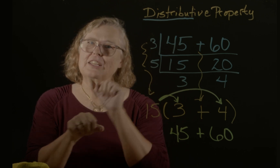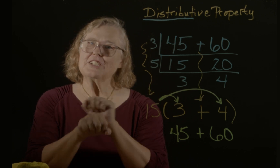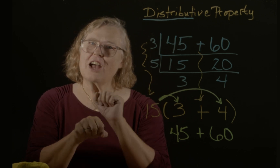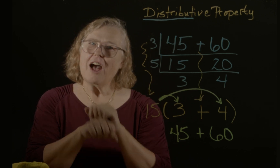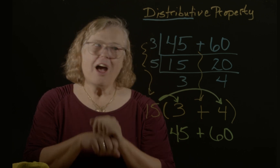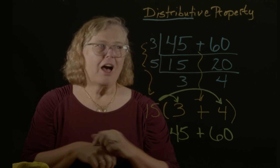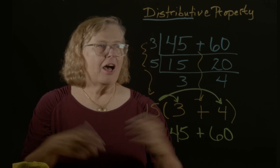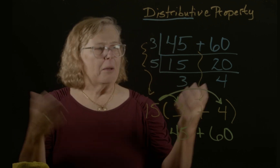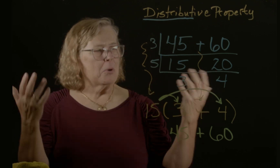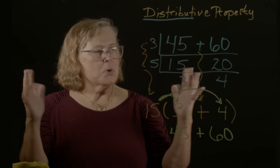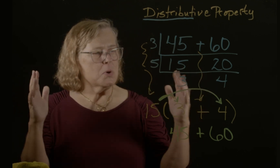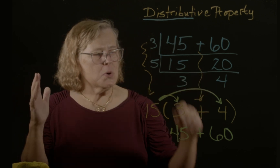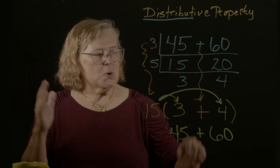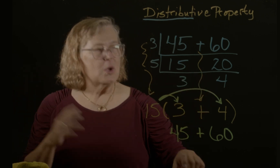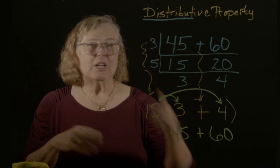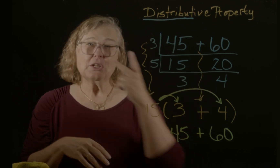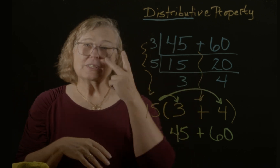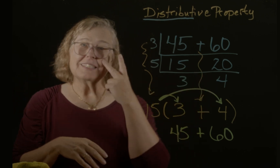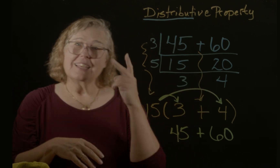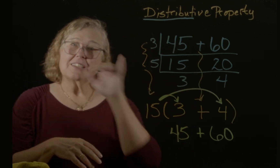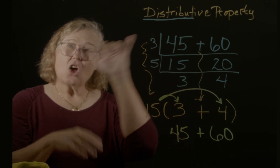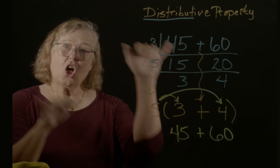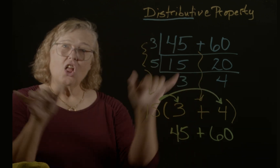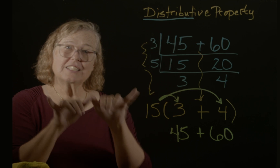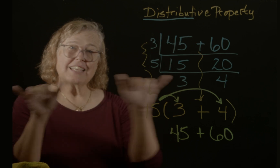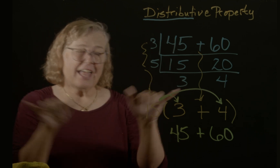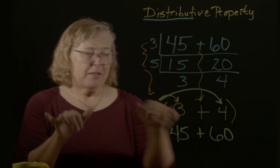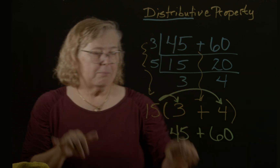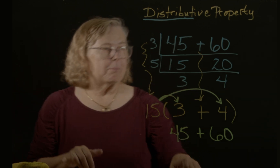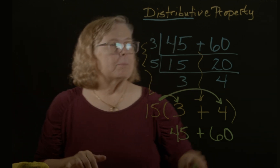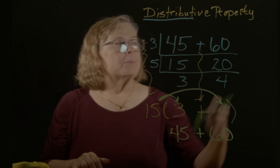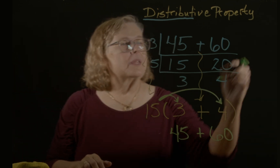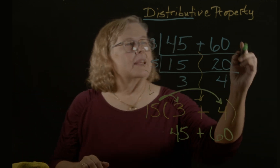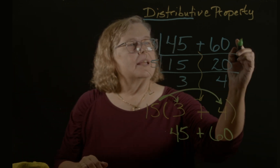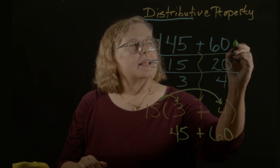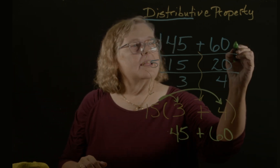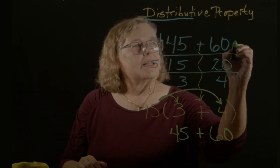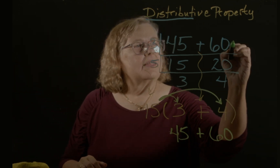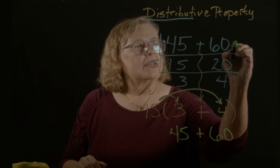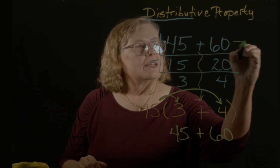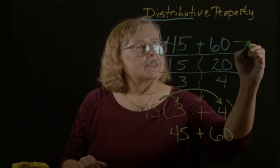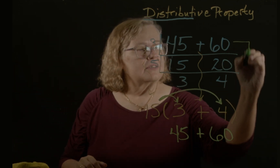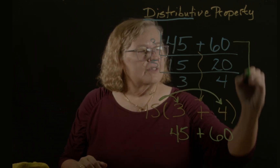Looks the same. Good job. We did it. Do you see how they are all exactly the same?